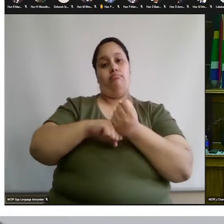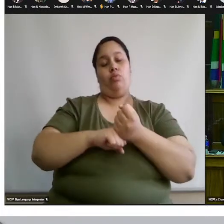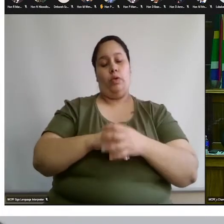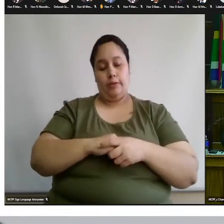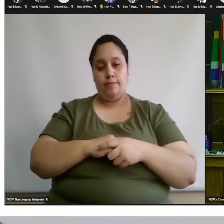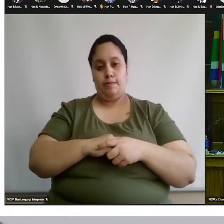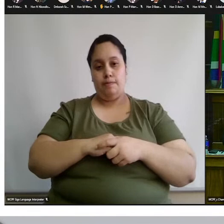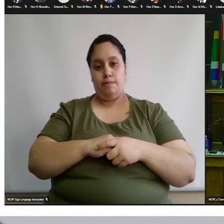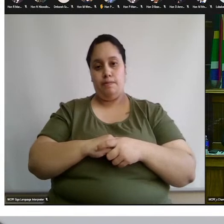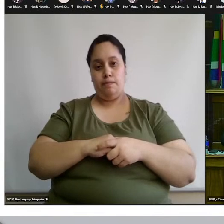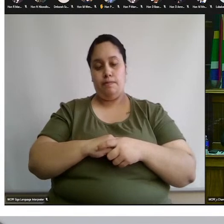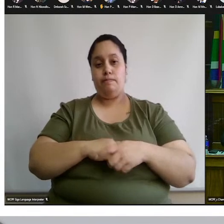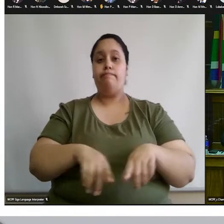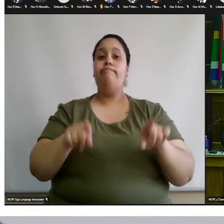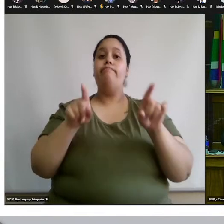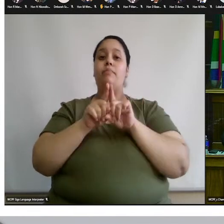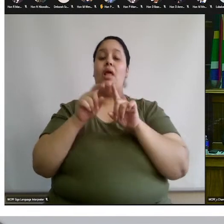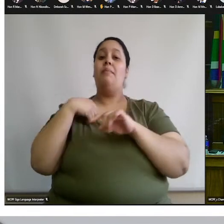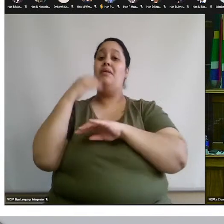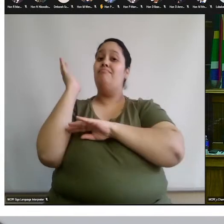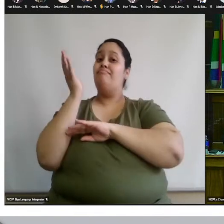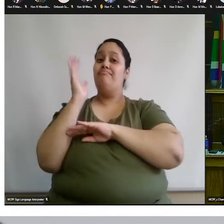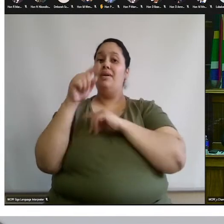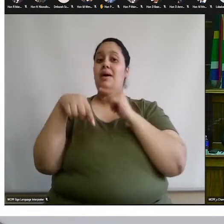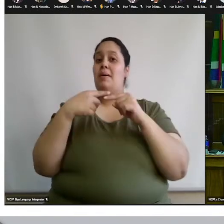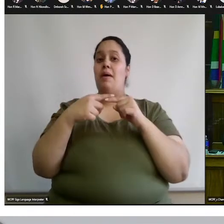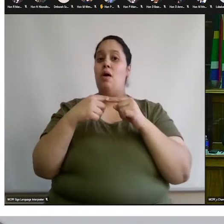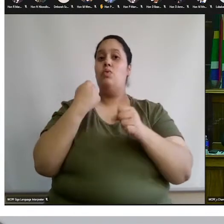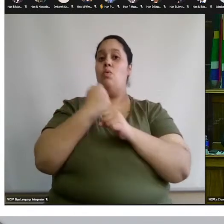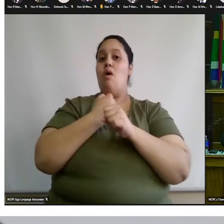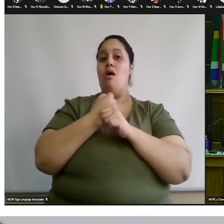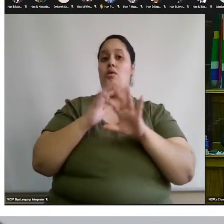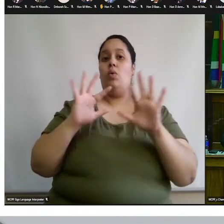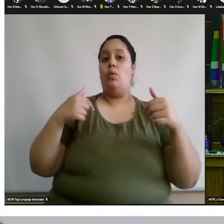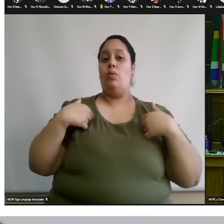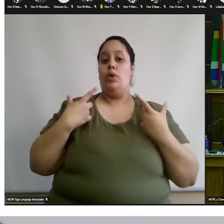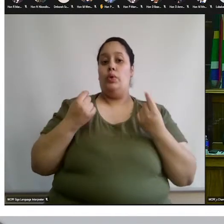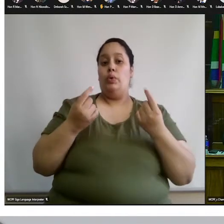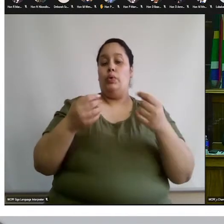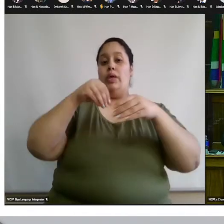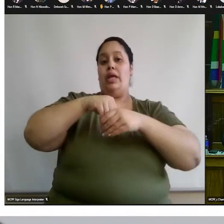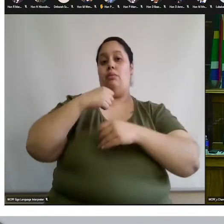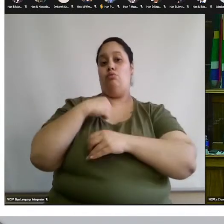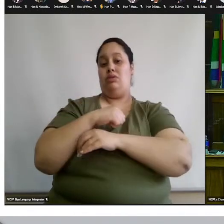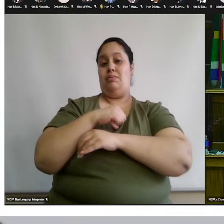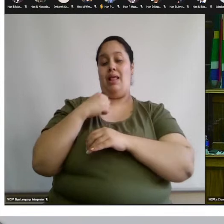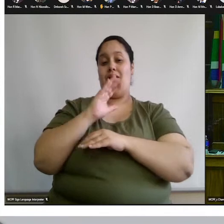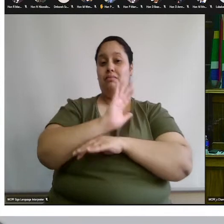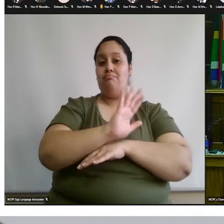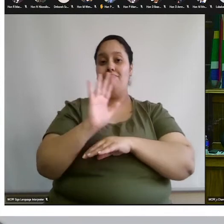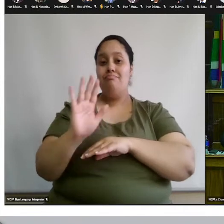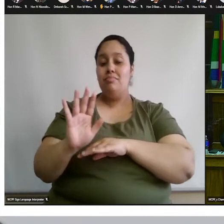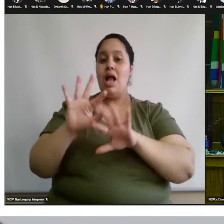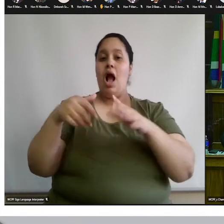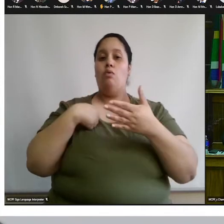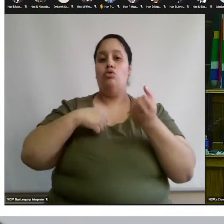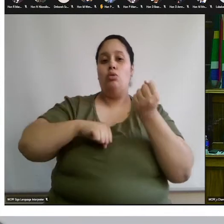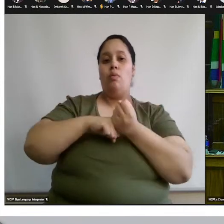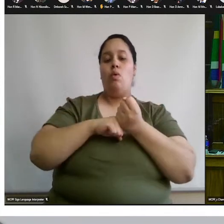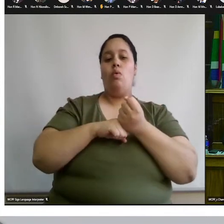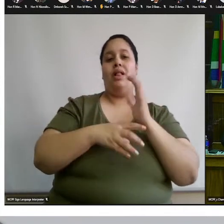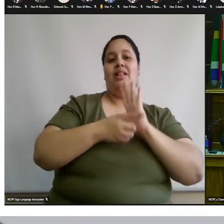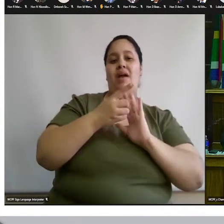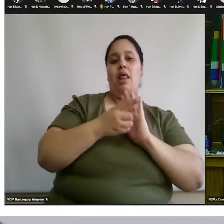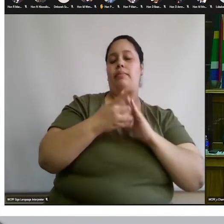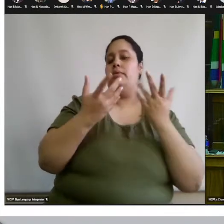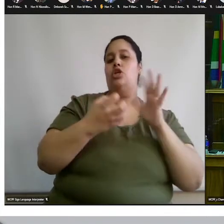course, I also talked about the work that we are doing to support municipalities, supporting the development, for example,